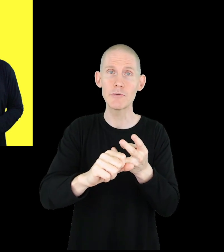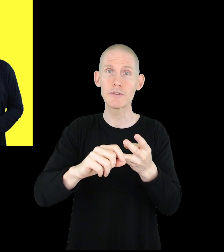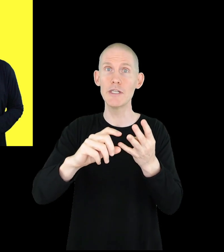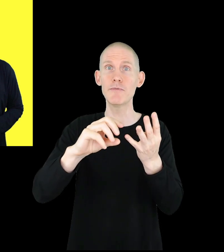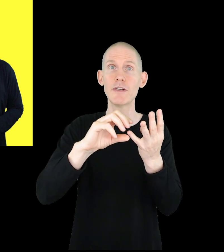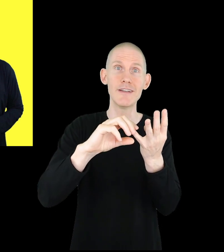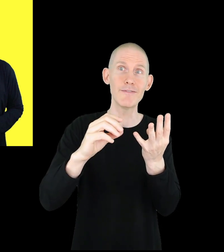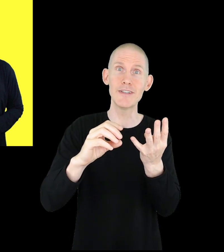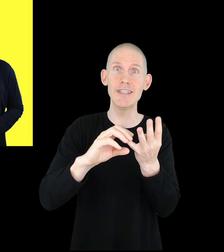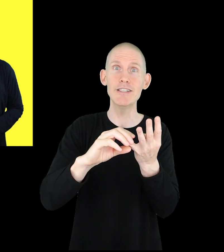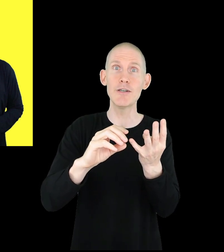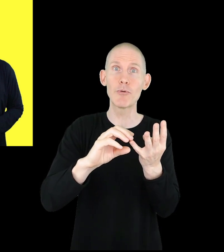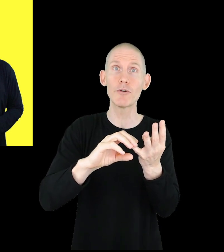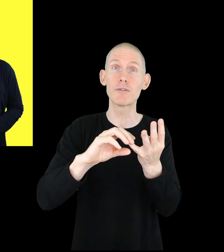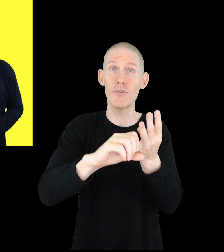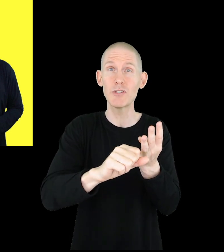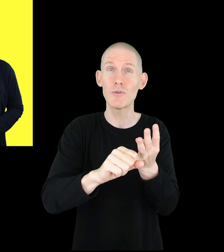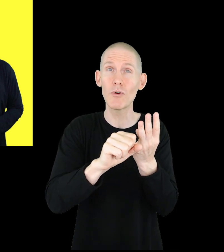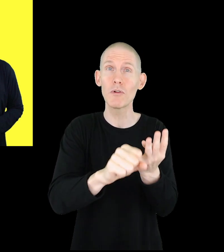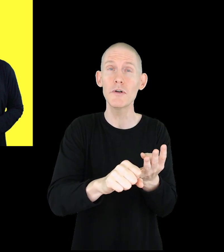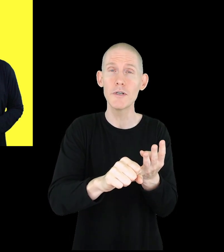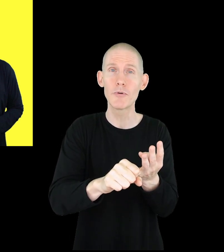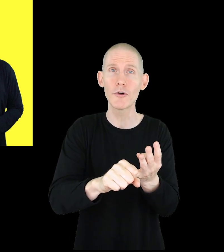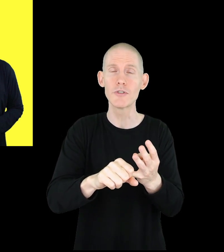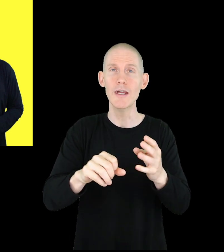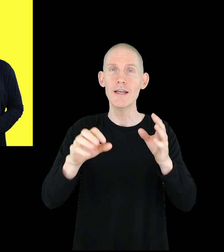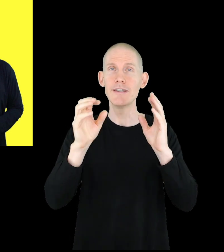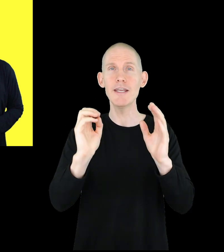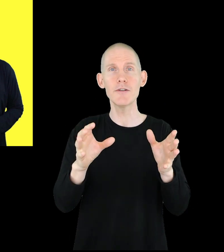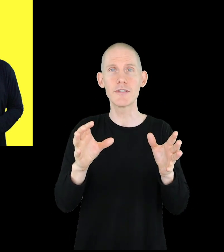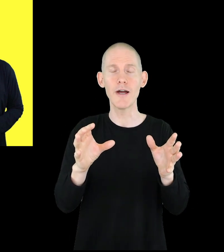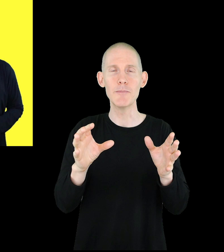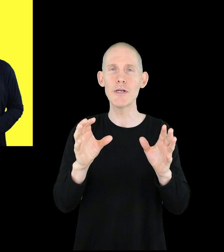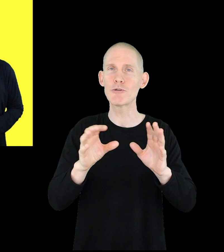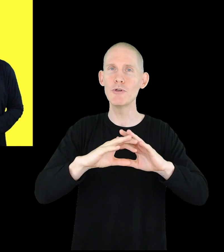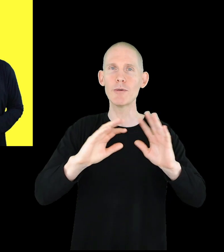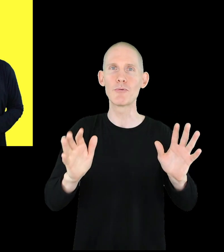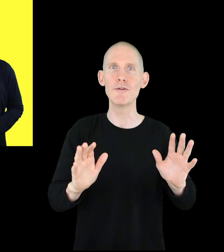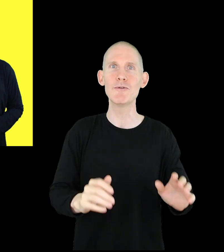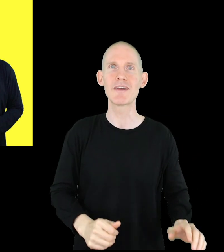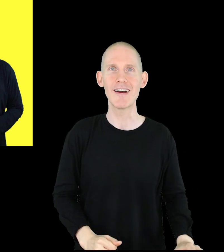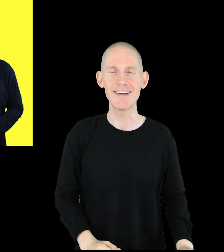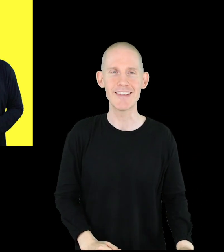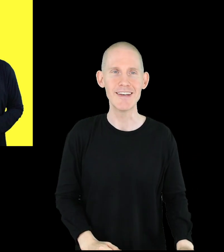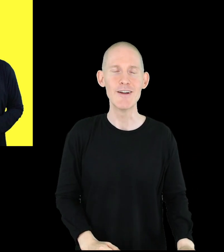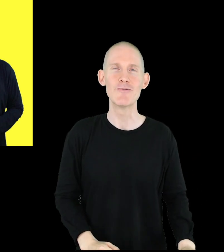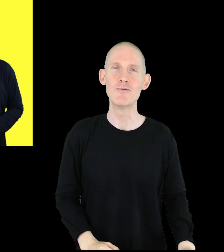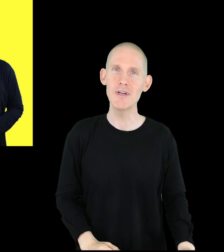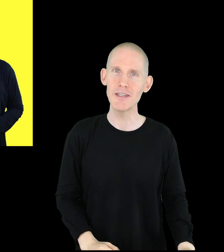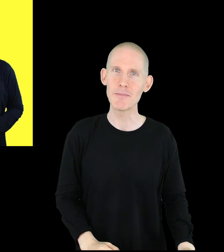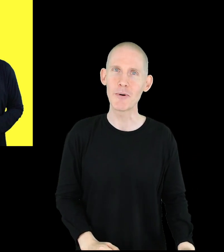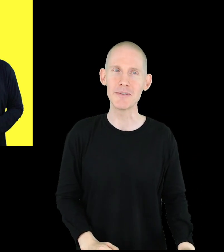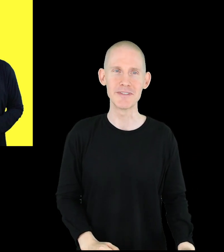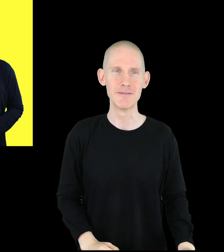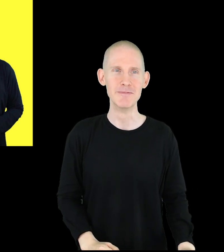See if the teaching approach fits with your learning approach. Take your time. Make sure you can preview the content. Really important.